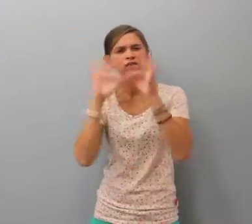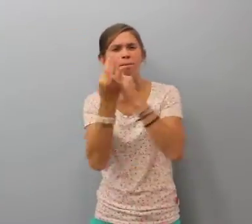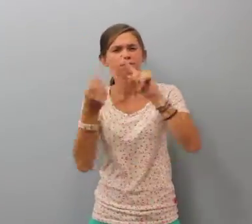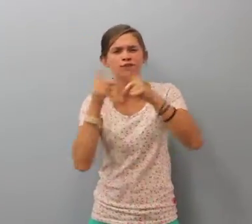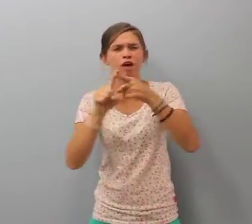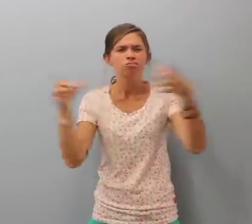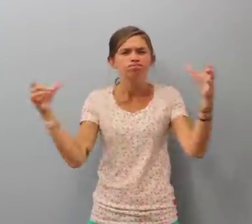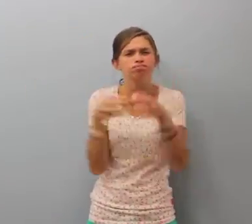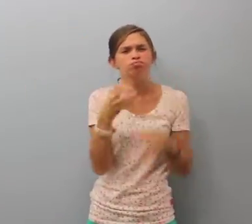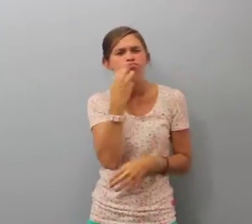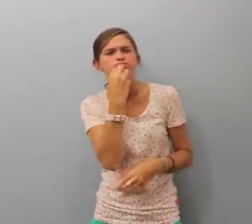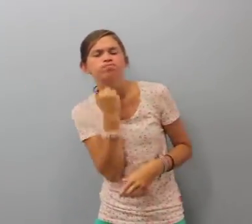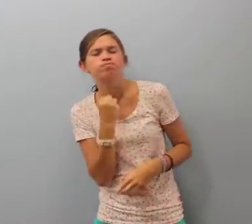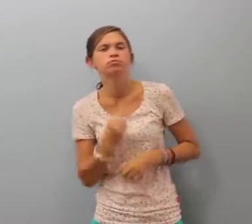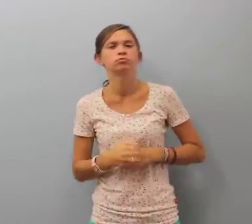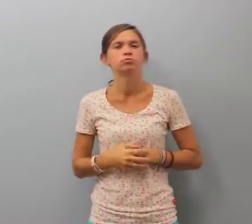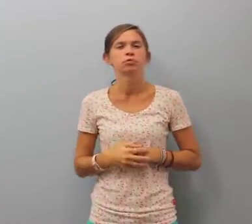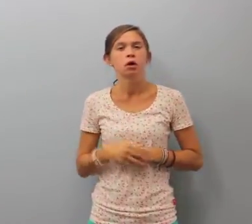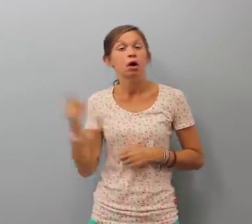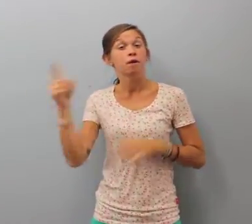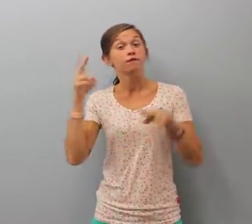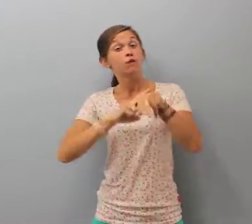being outdoors, being together with friends and family.